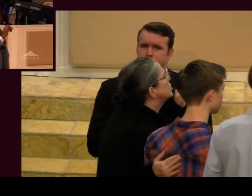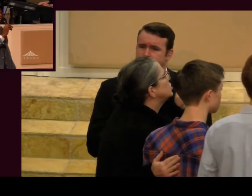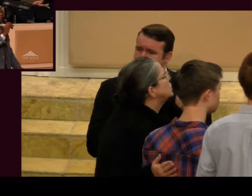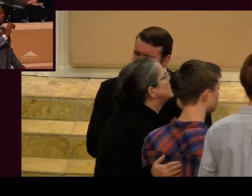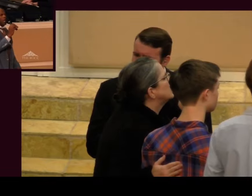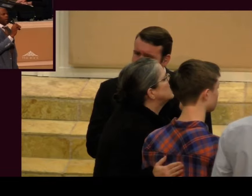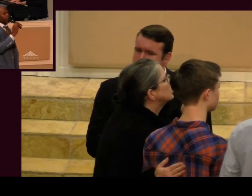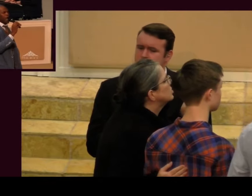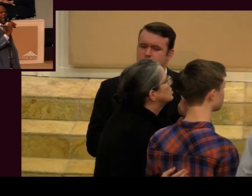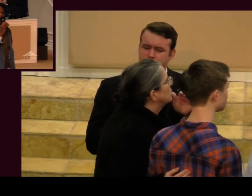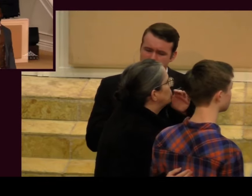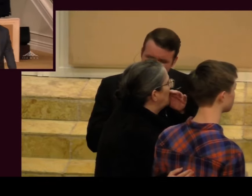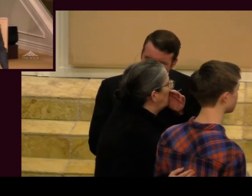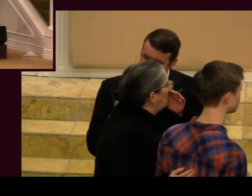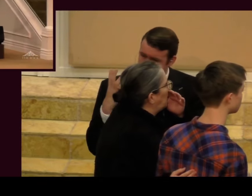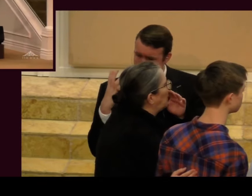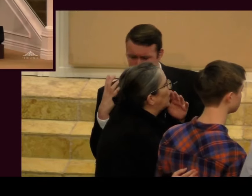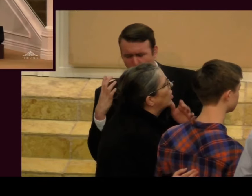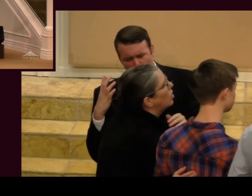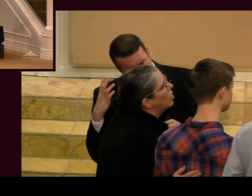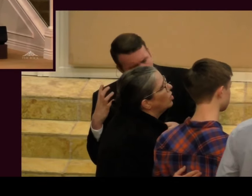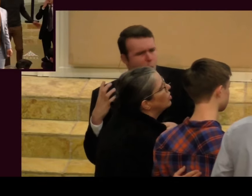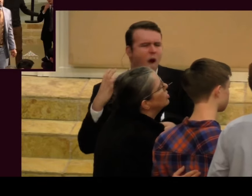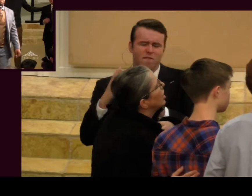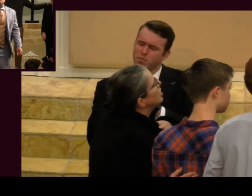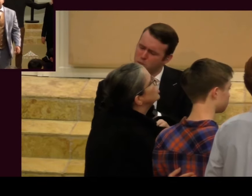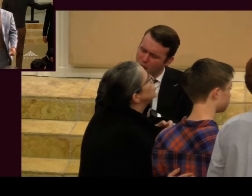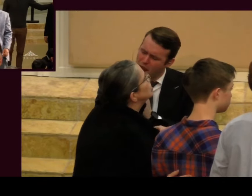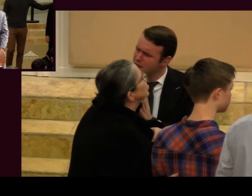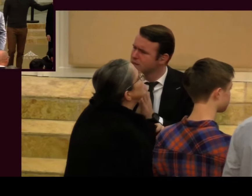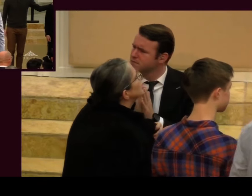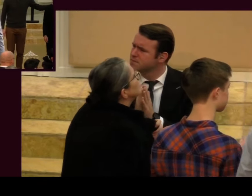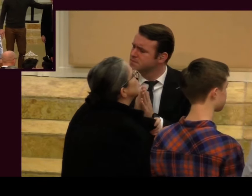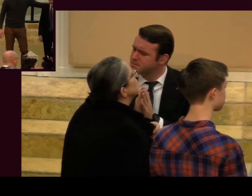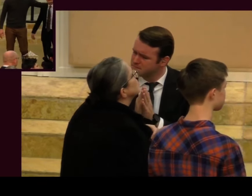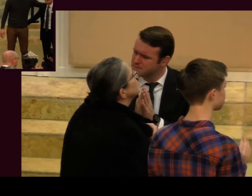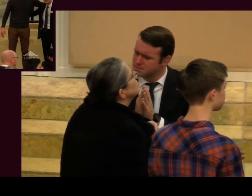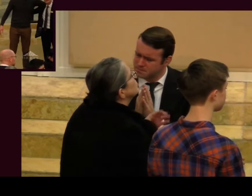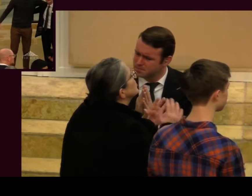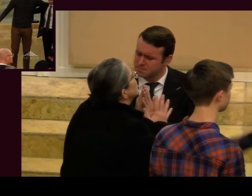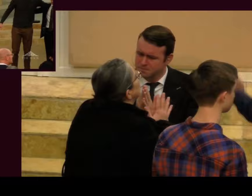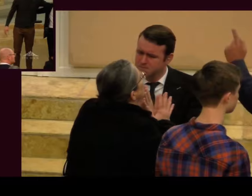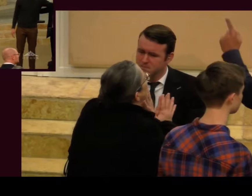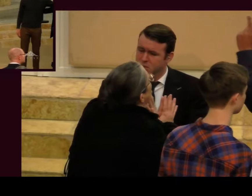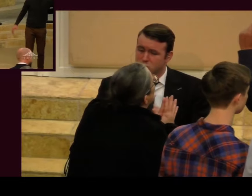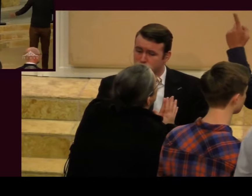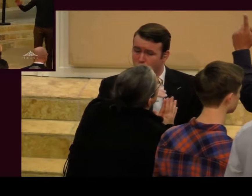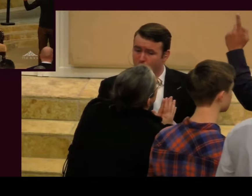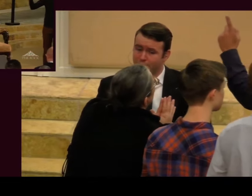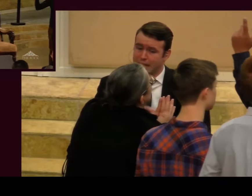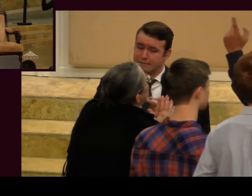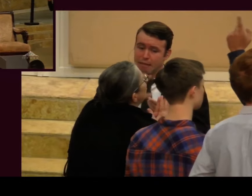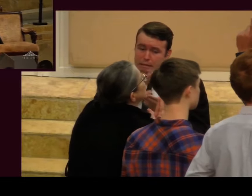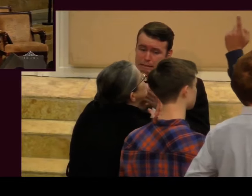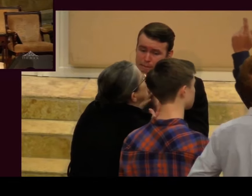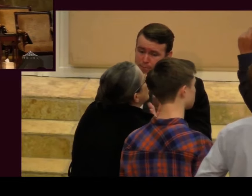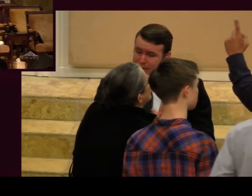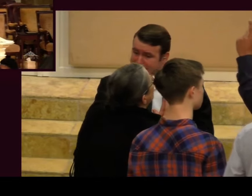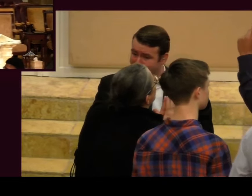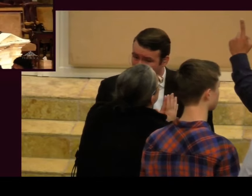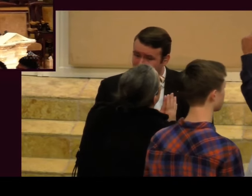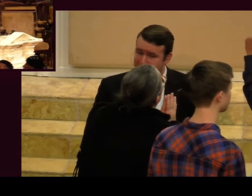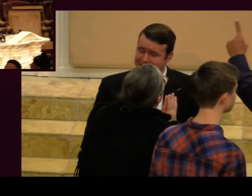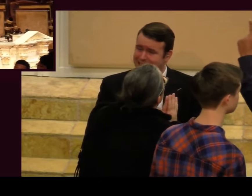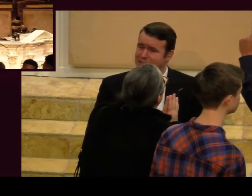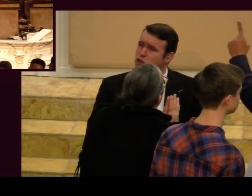Come on. Pray that burden off. Come on. Don't leave until the peace of God rules